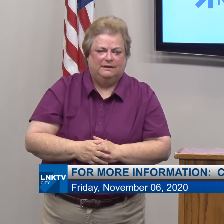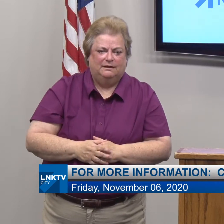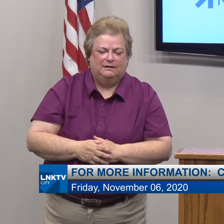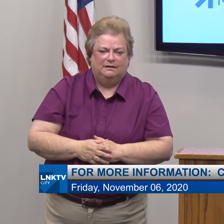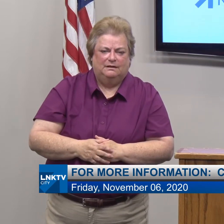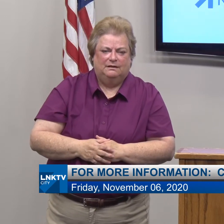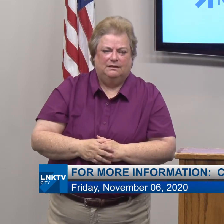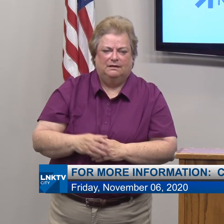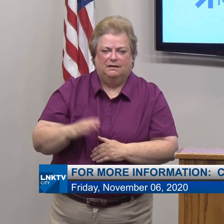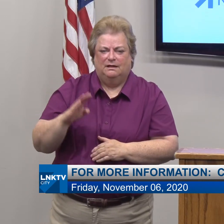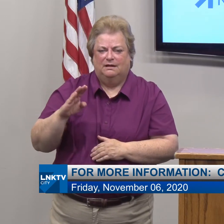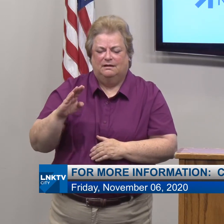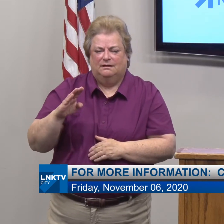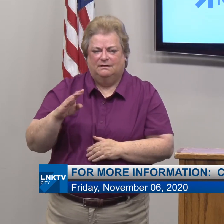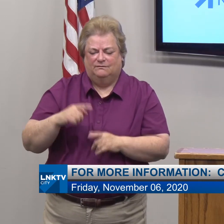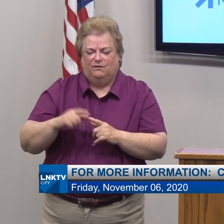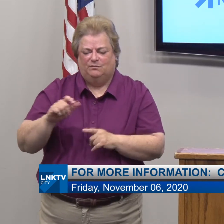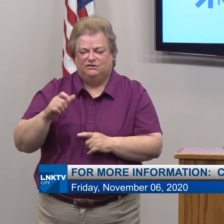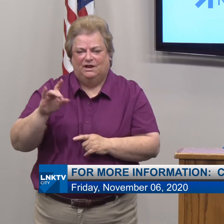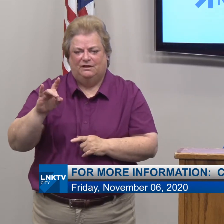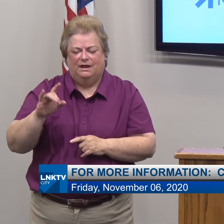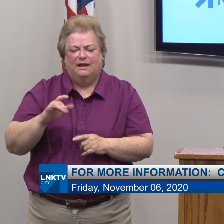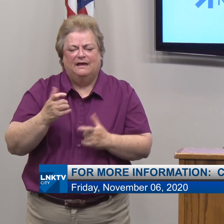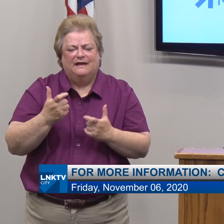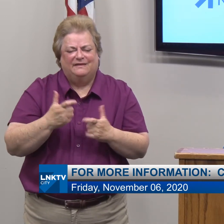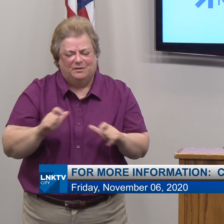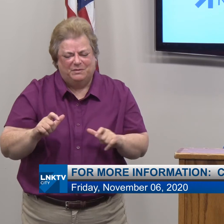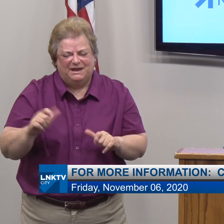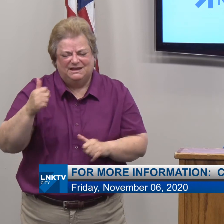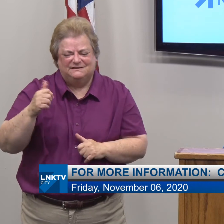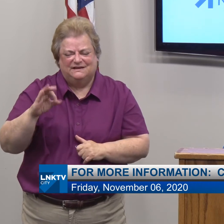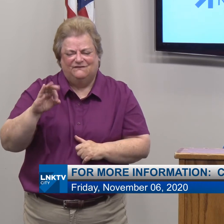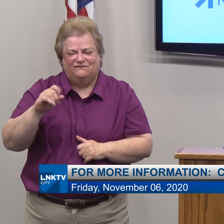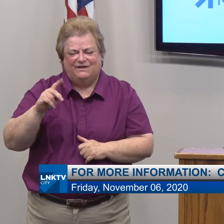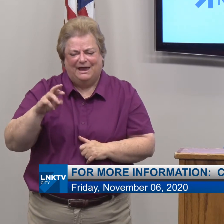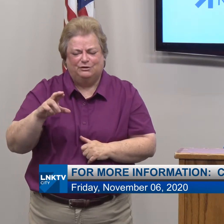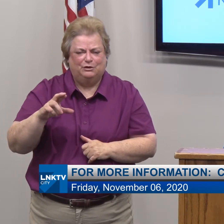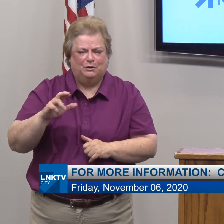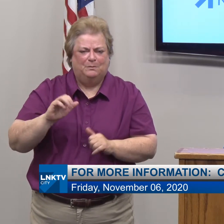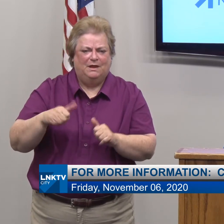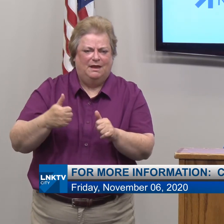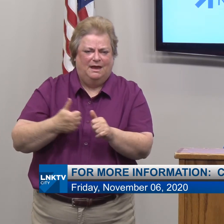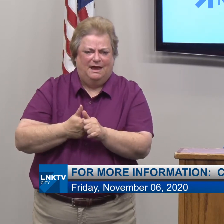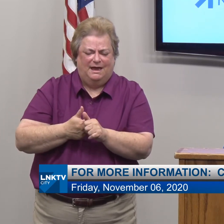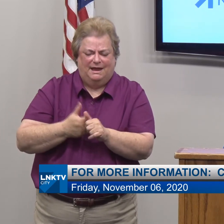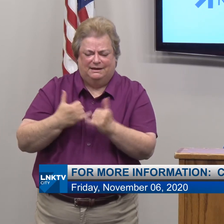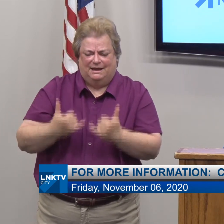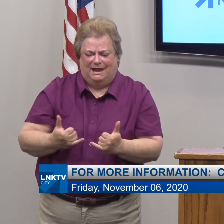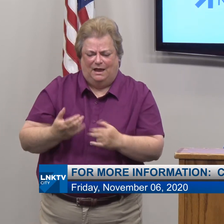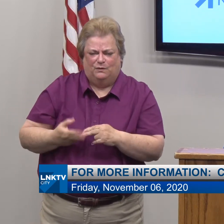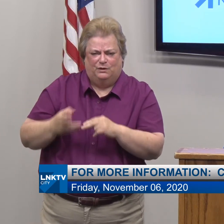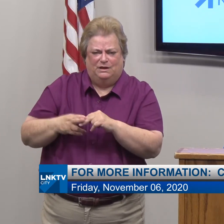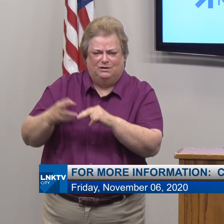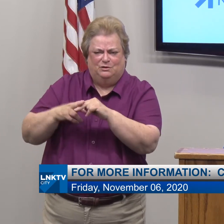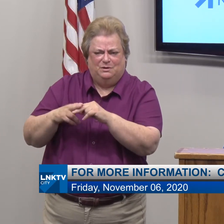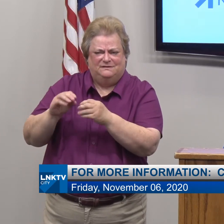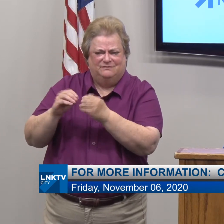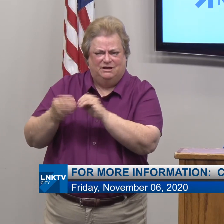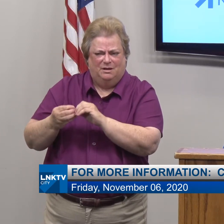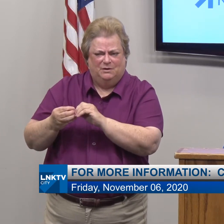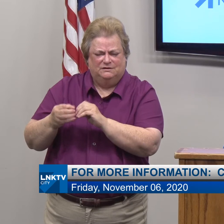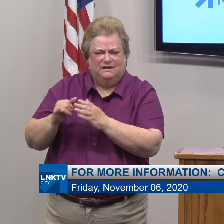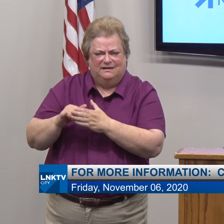What would you say has been the biggest factor or factors behind the increase in COVID spread that has